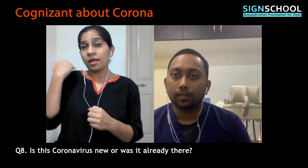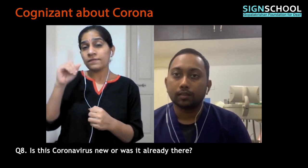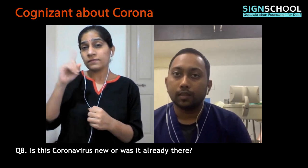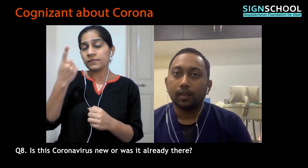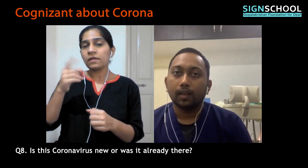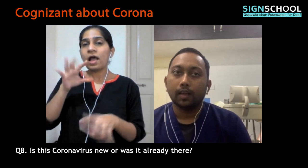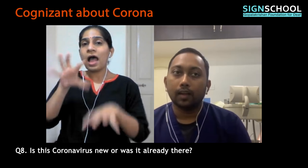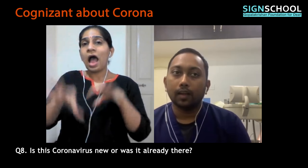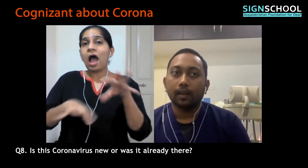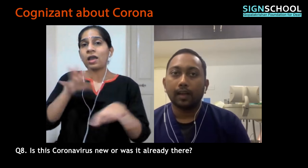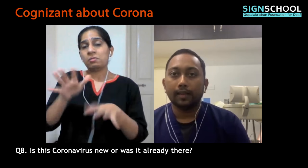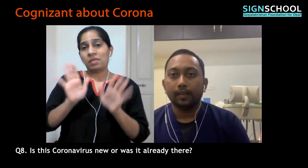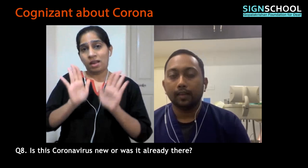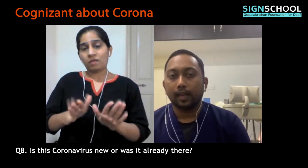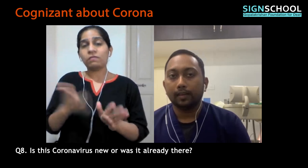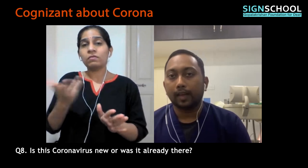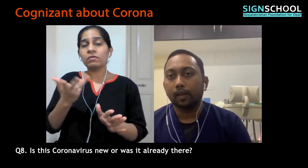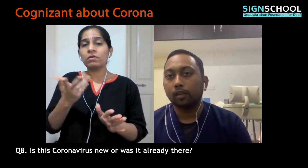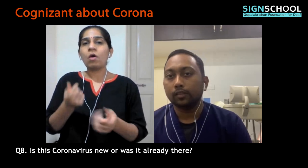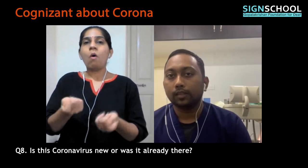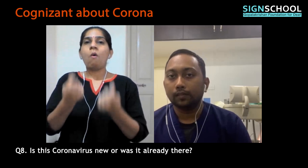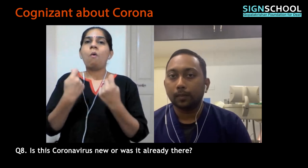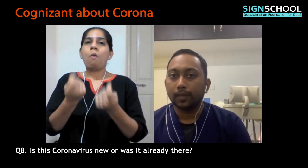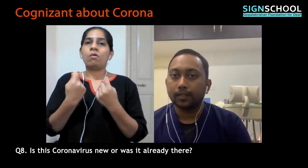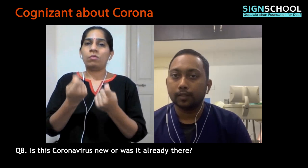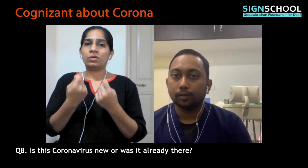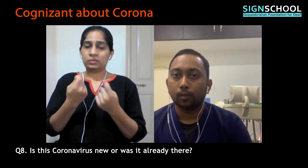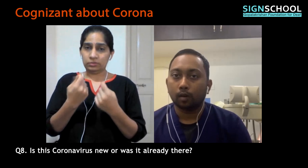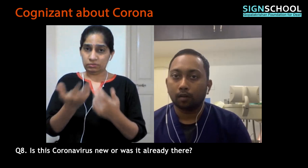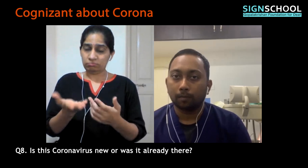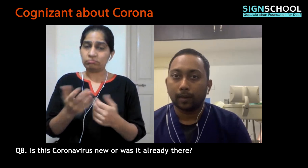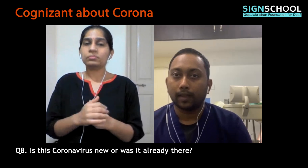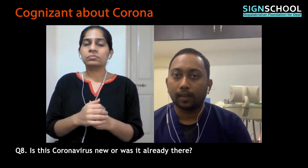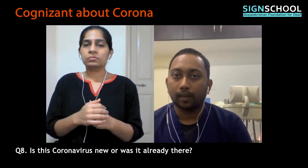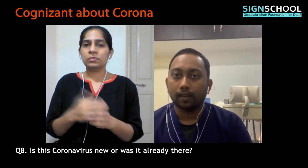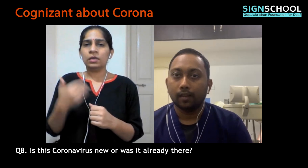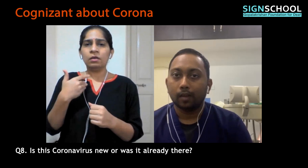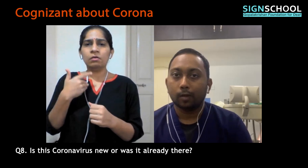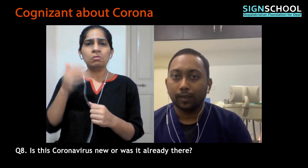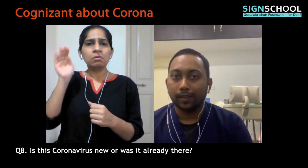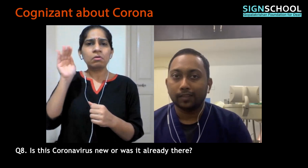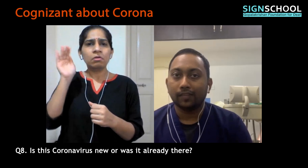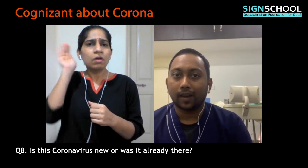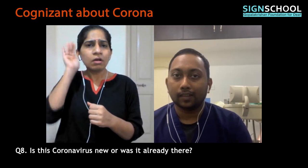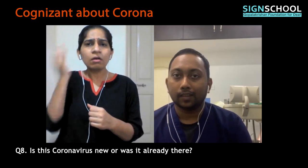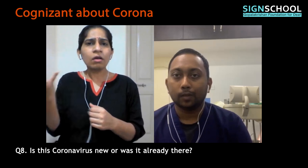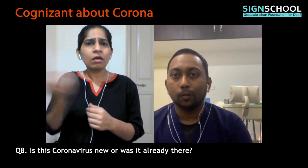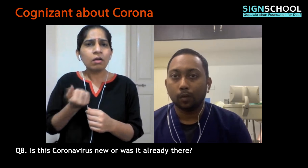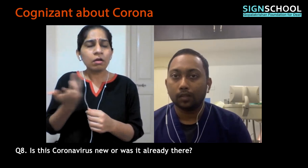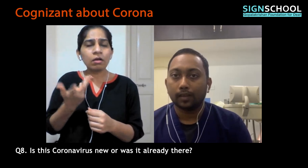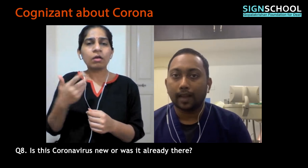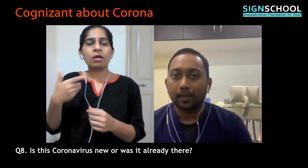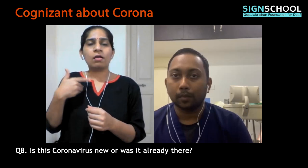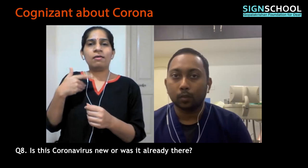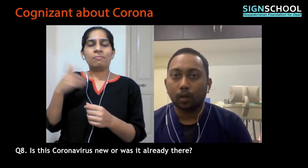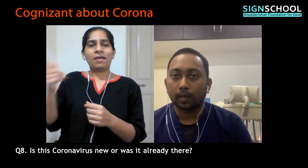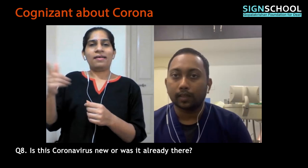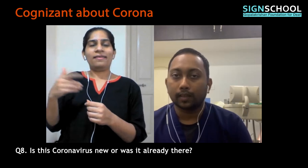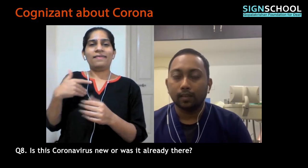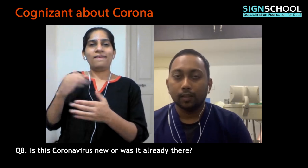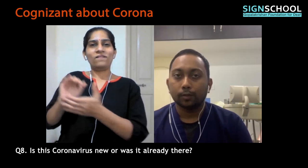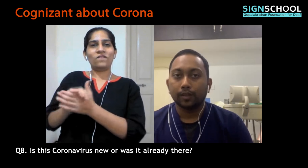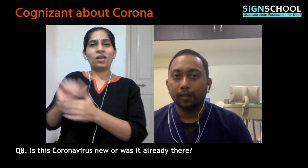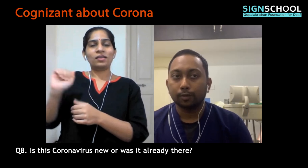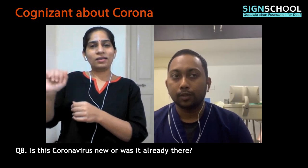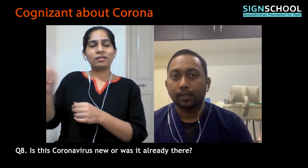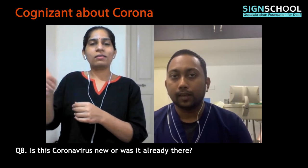in horses. I got this information through one of my colleagues' father who worked in animal